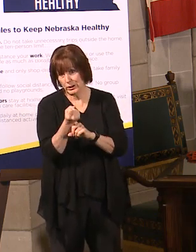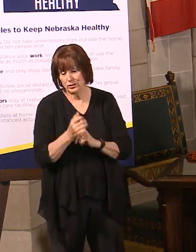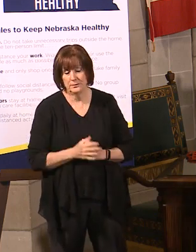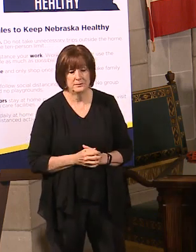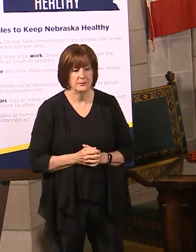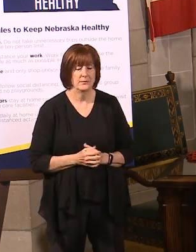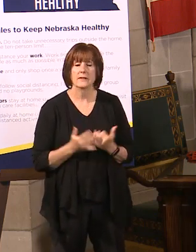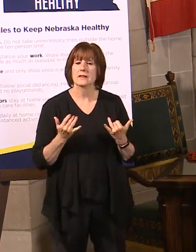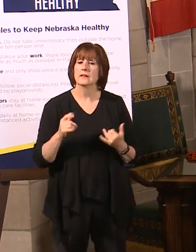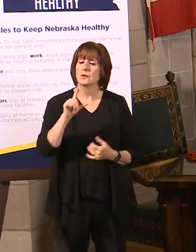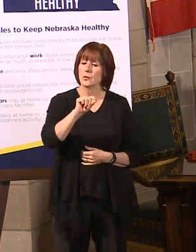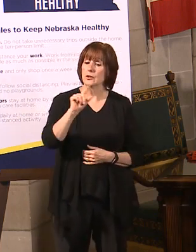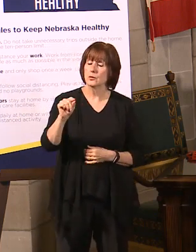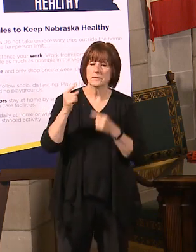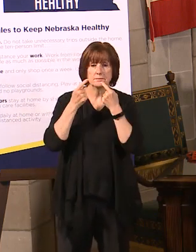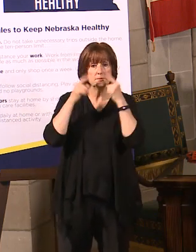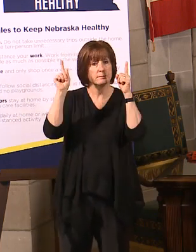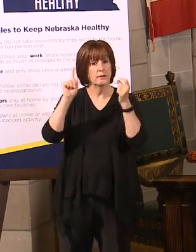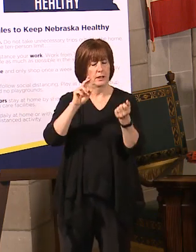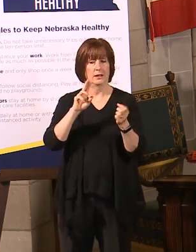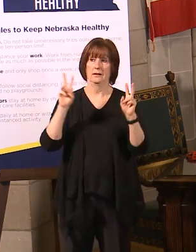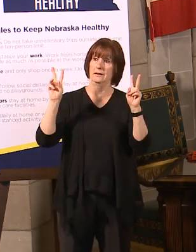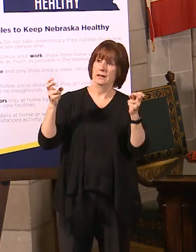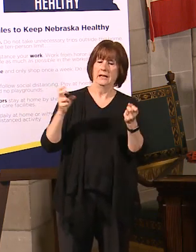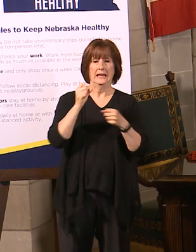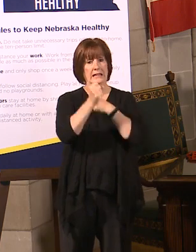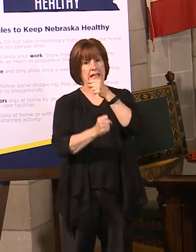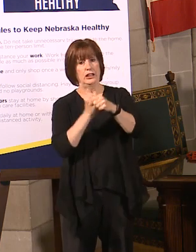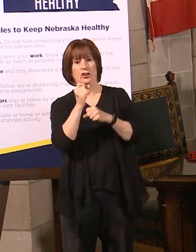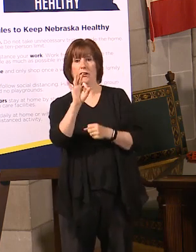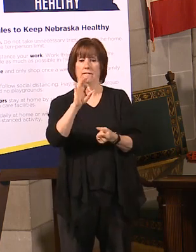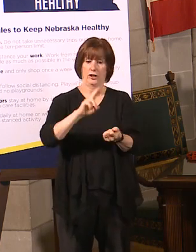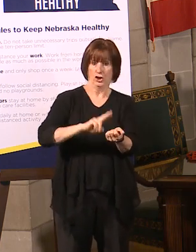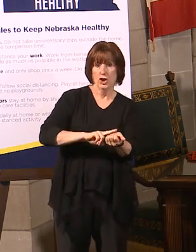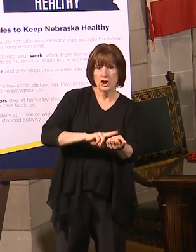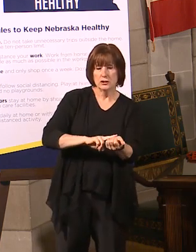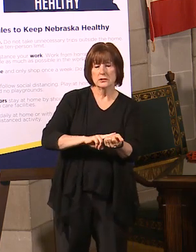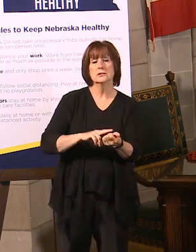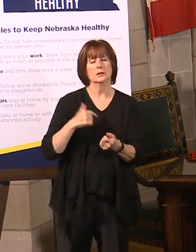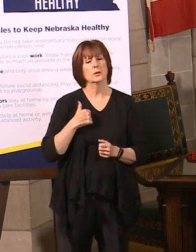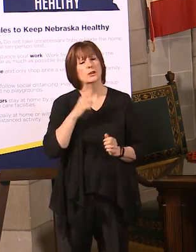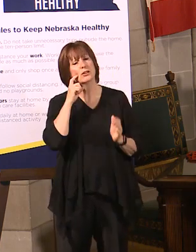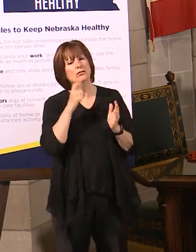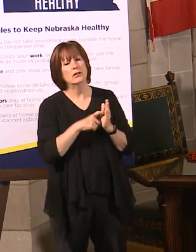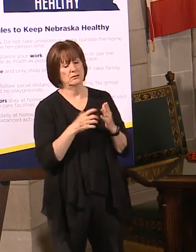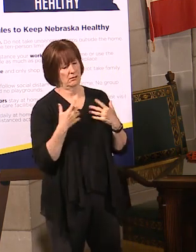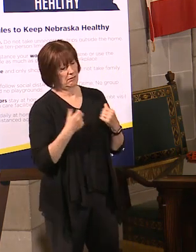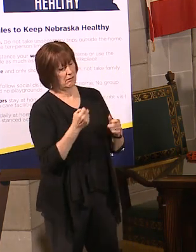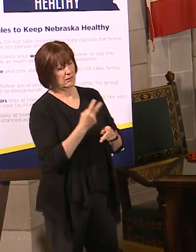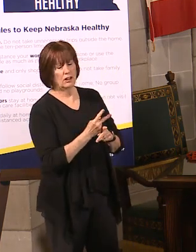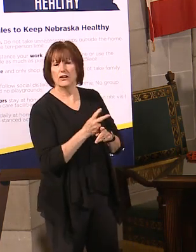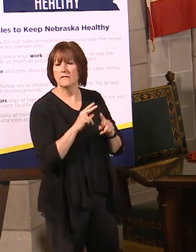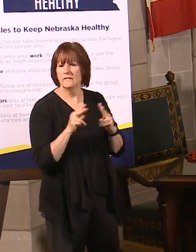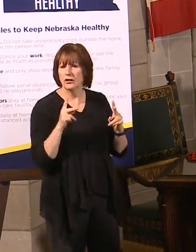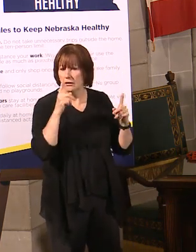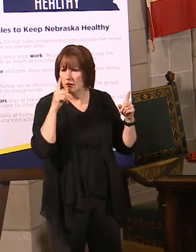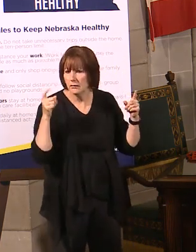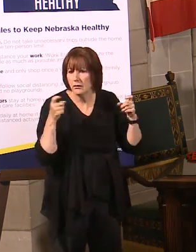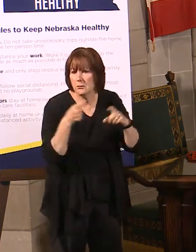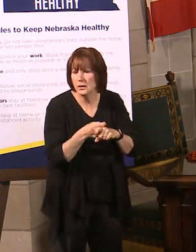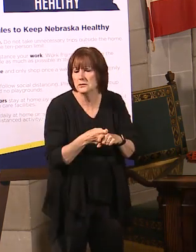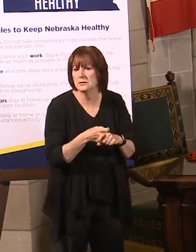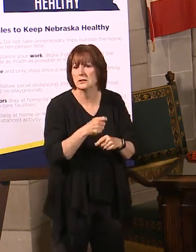While 2020 was proclaimed the Year of the Nurse, we recognize that healthcare is complex and requires